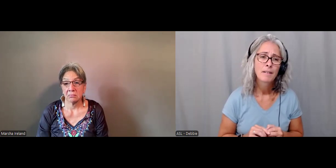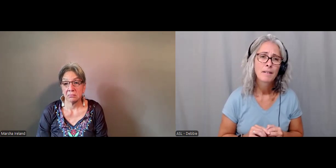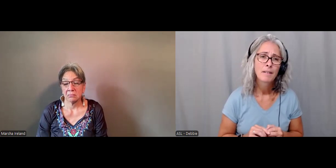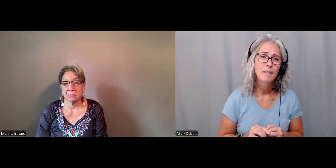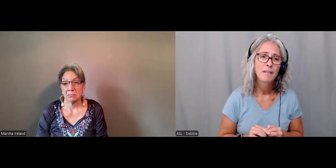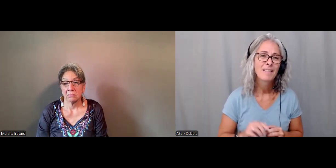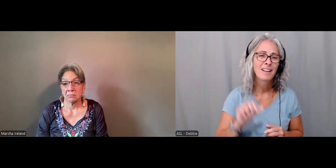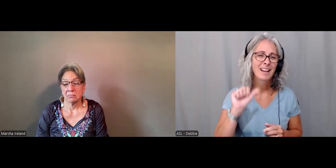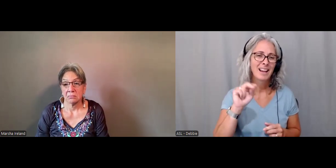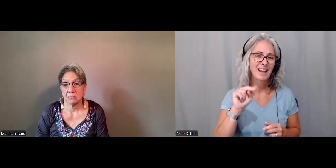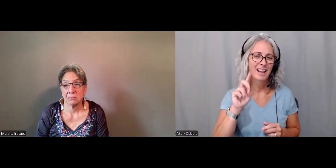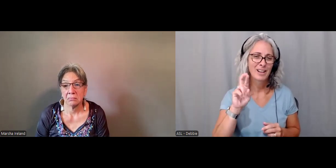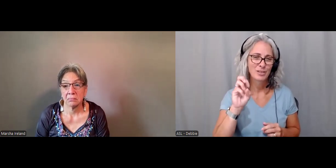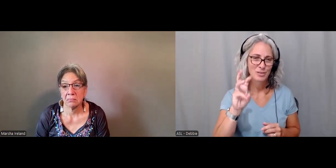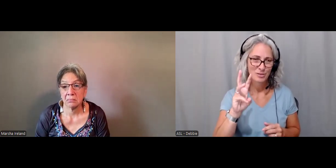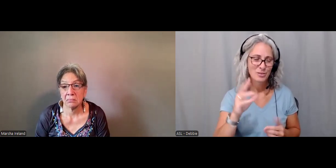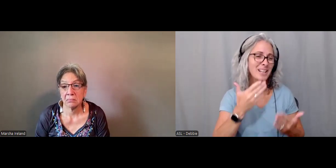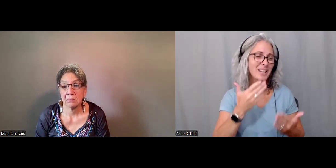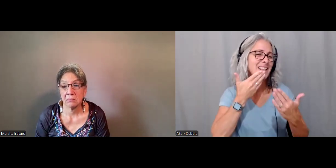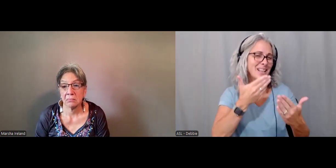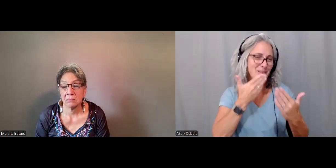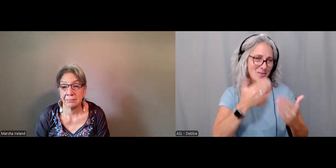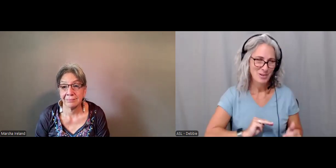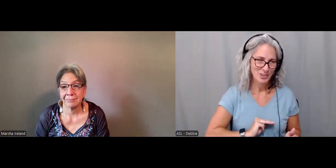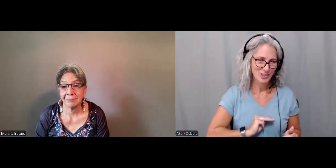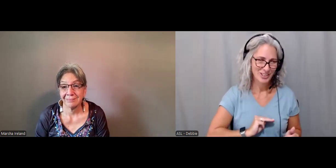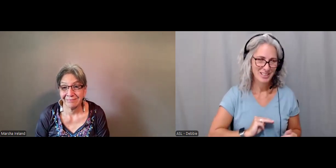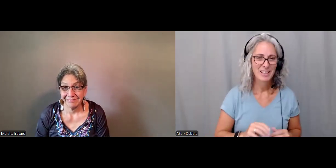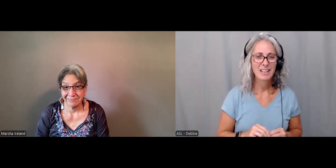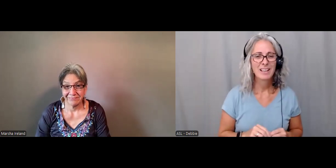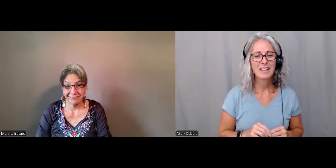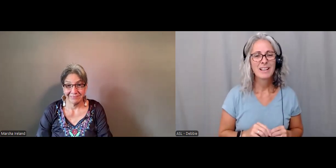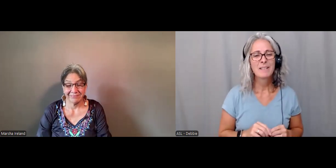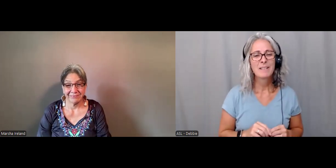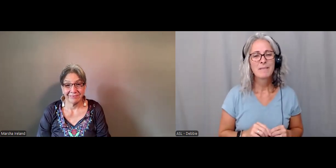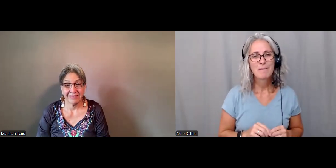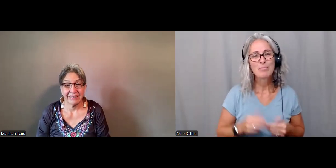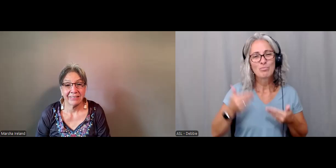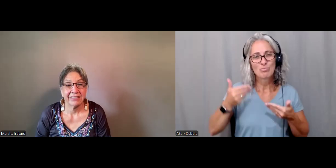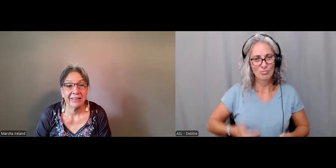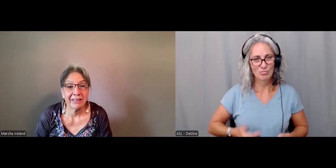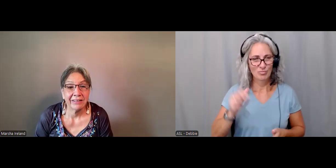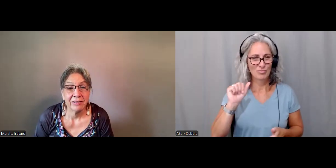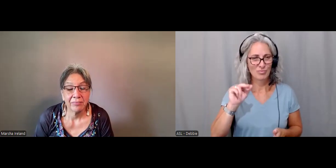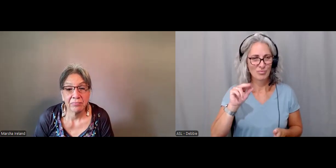Great. Thank you, Marsha. Thank you, Debbie. Everyone, it's Andrew Ashby again.